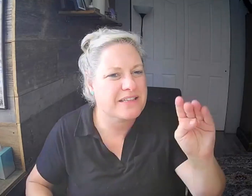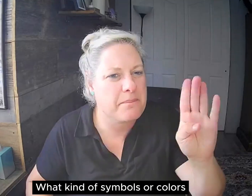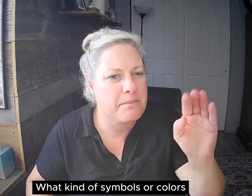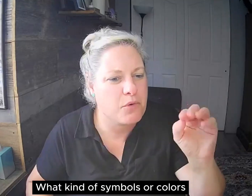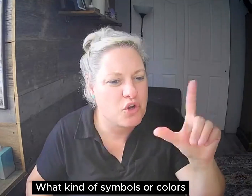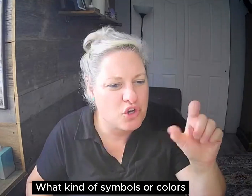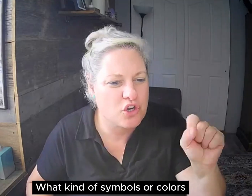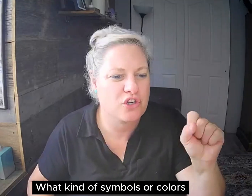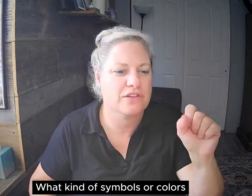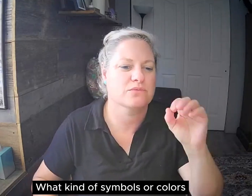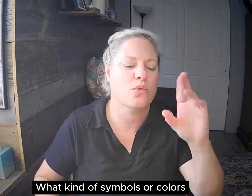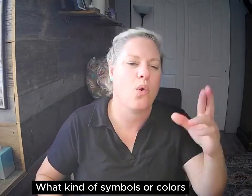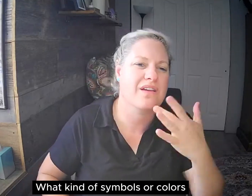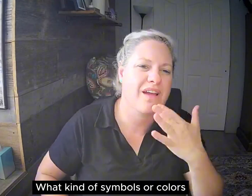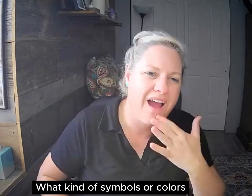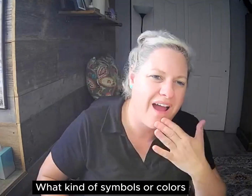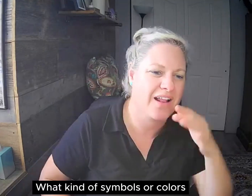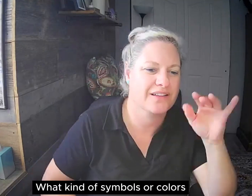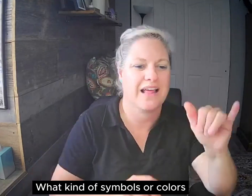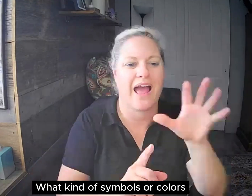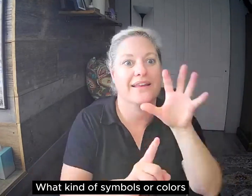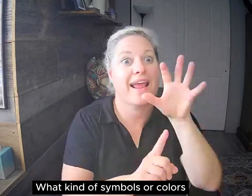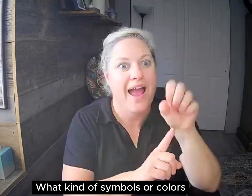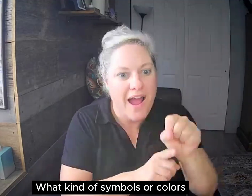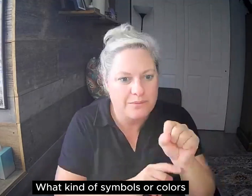What kind of symbols or colors